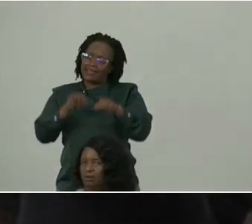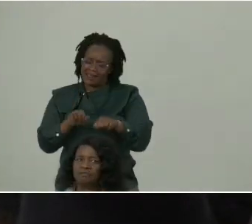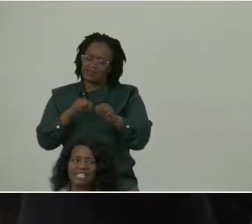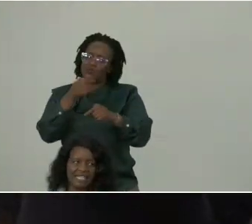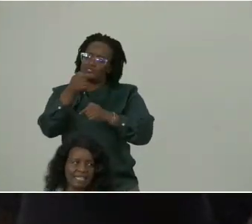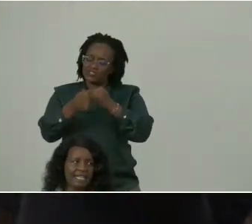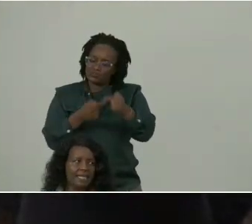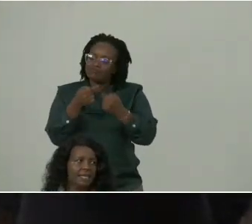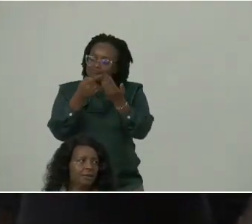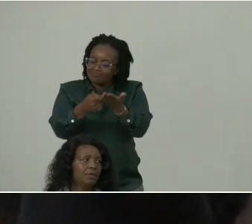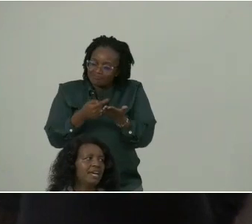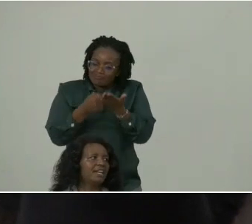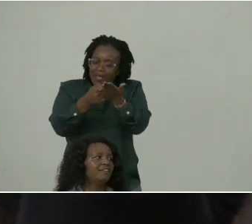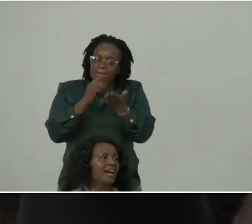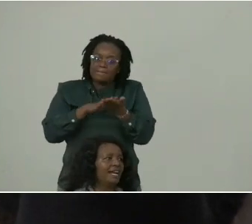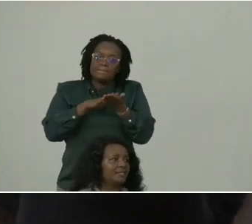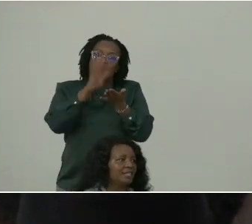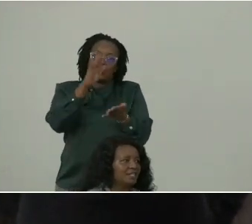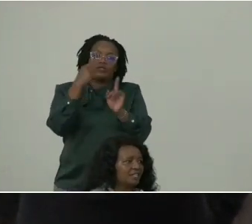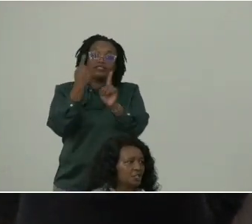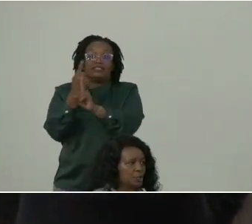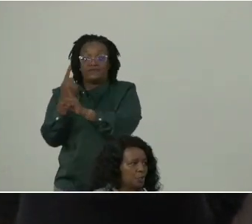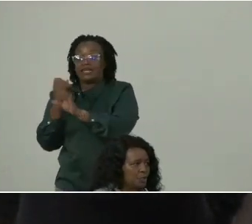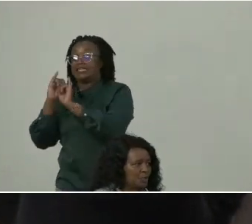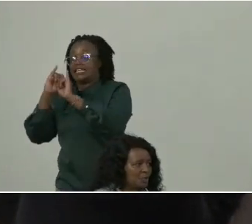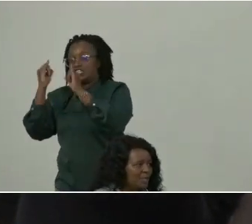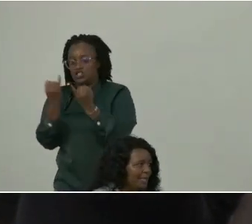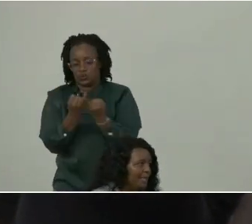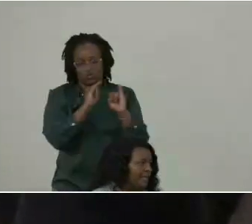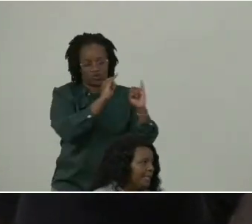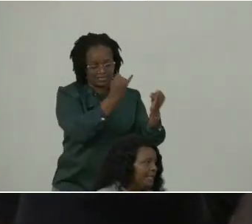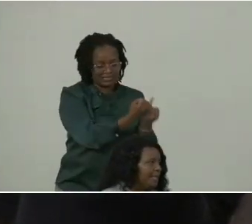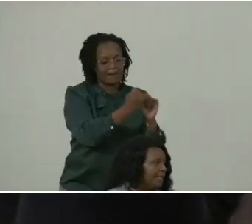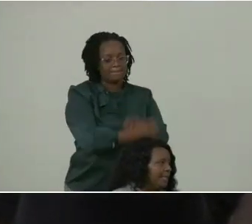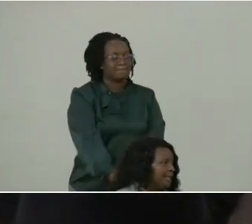that conversation with the relevant institutions.